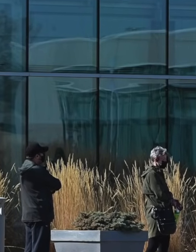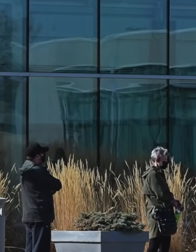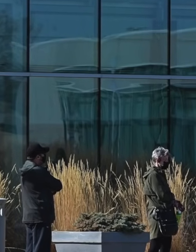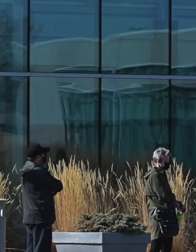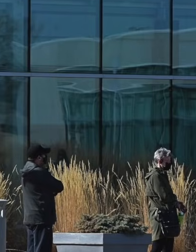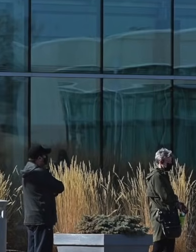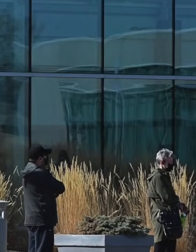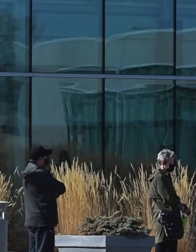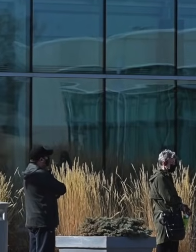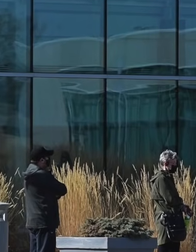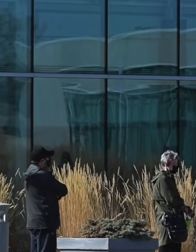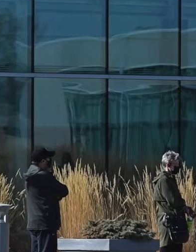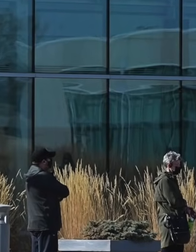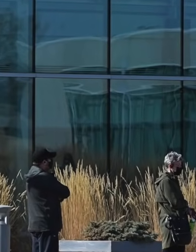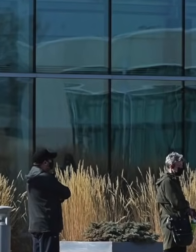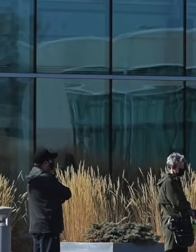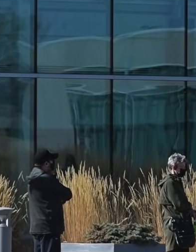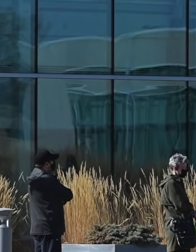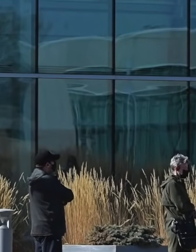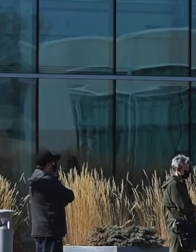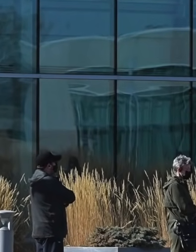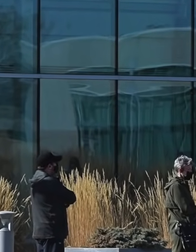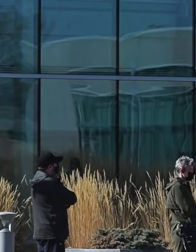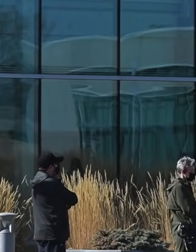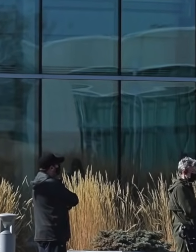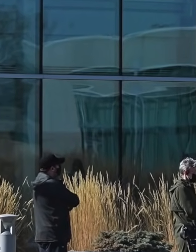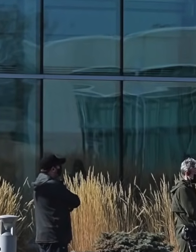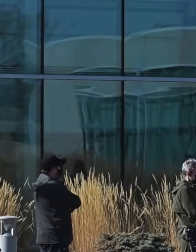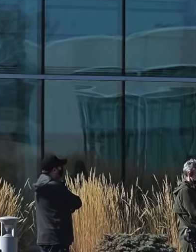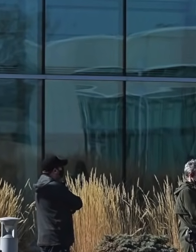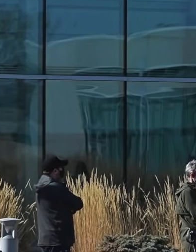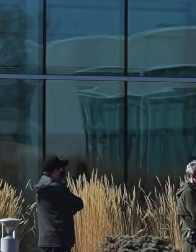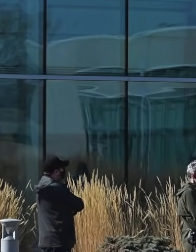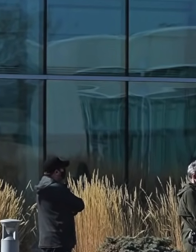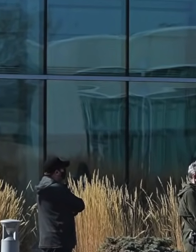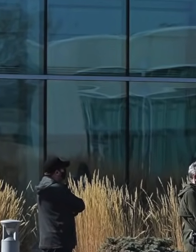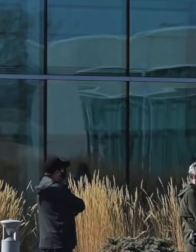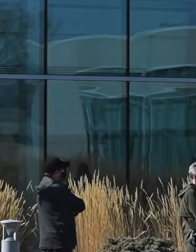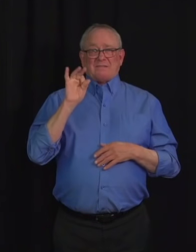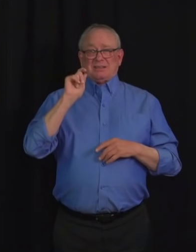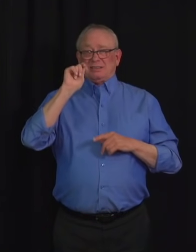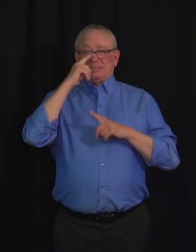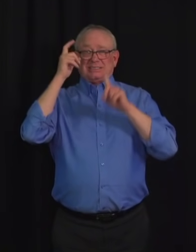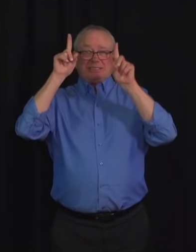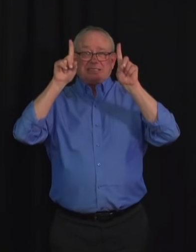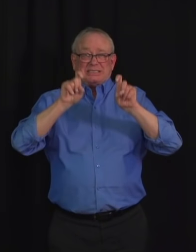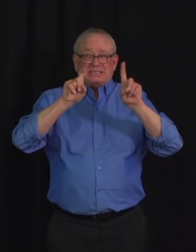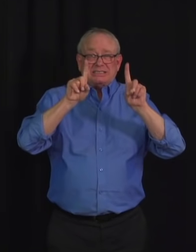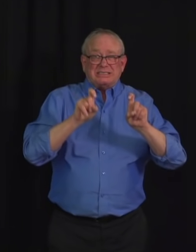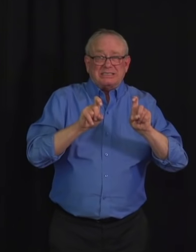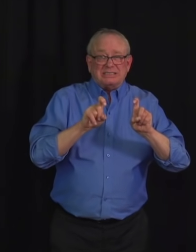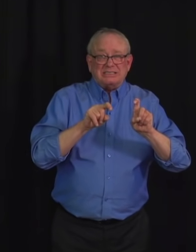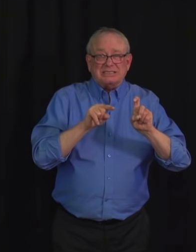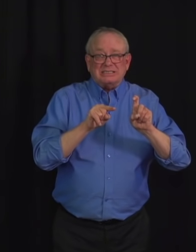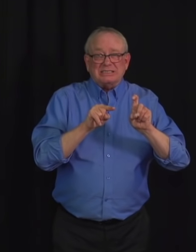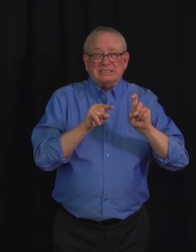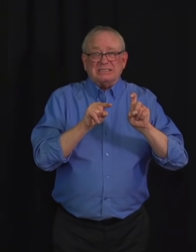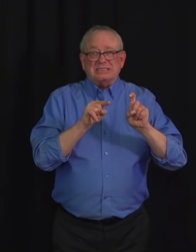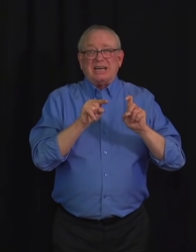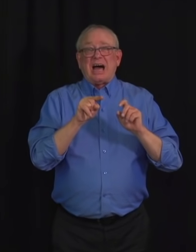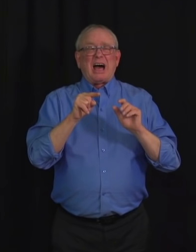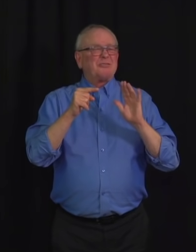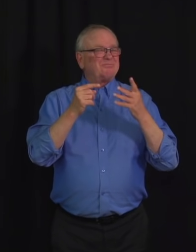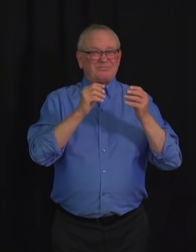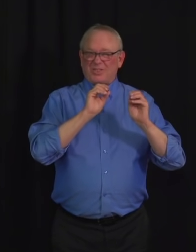later of their quarantine period, they can be released from quarantine even earlier as soon as they get a negative test